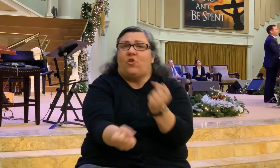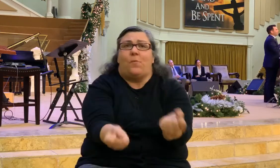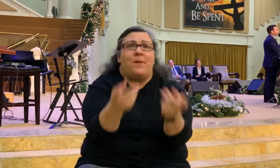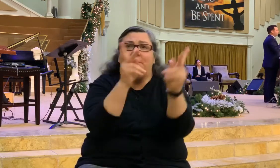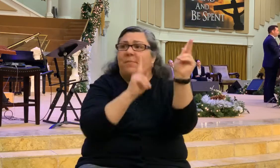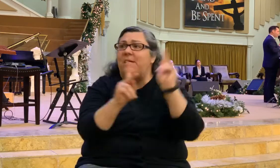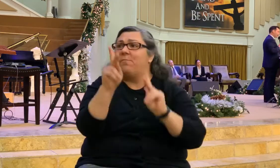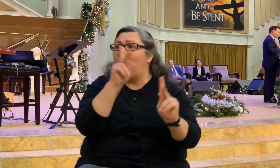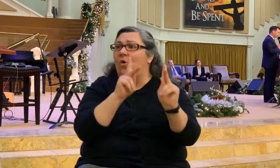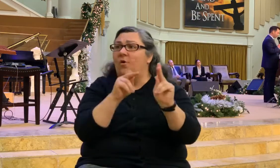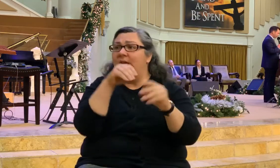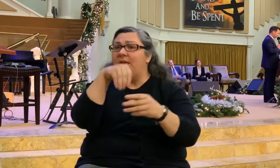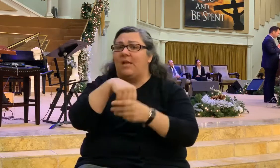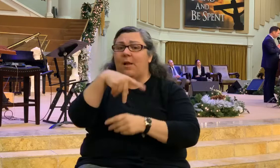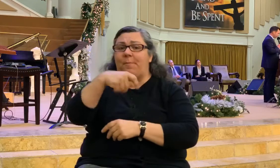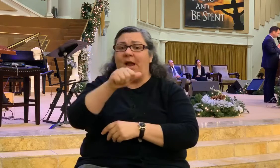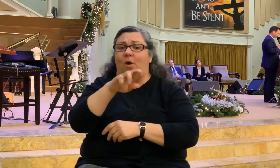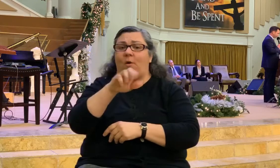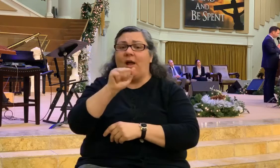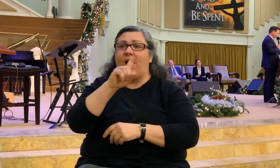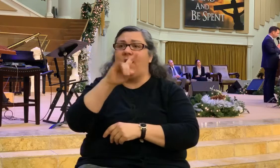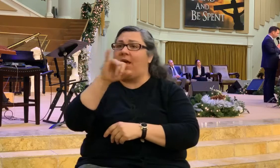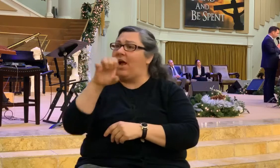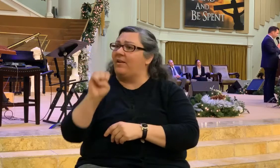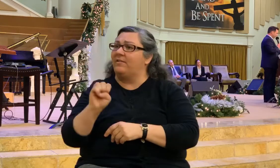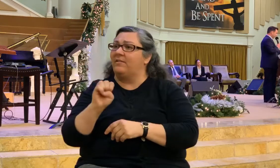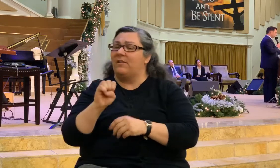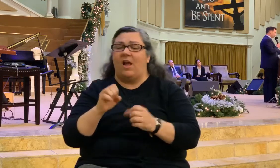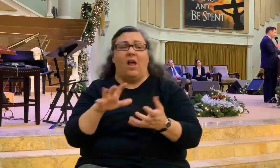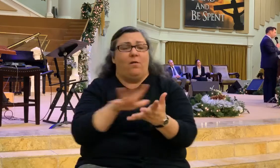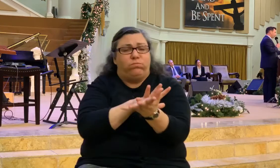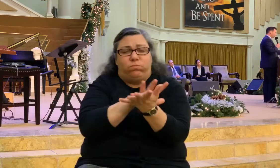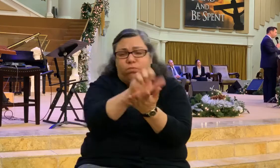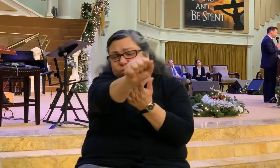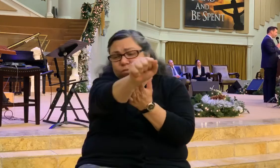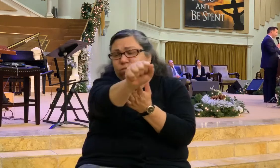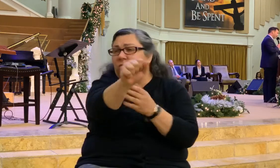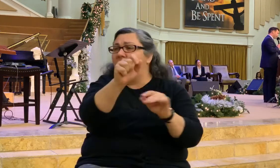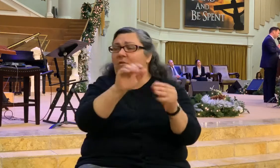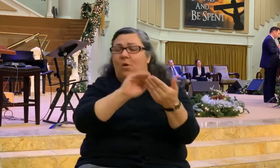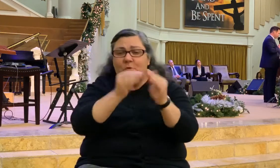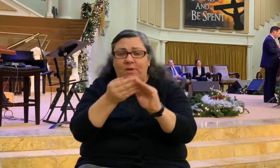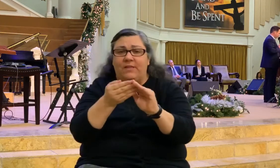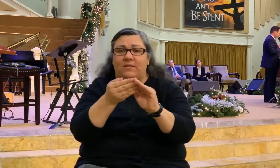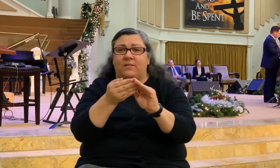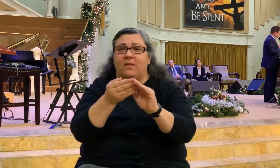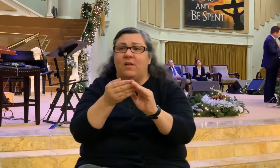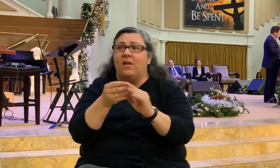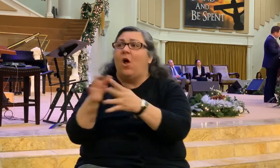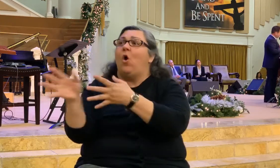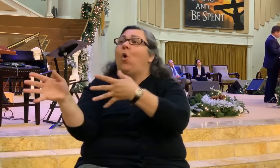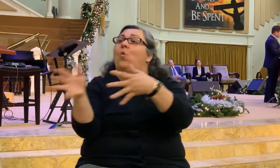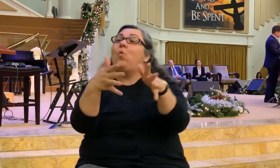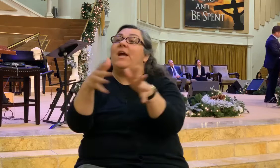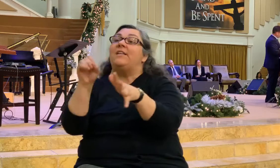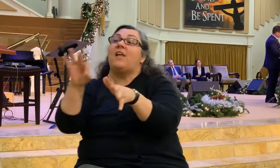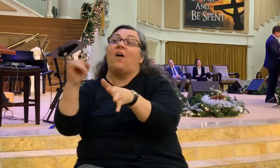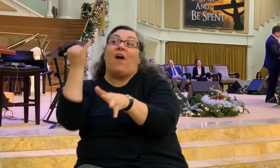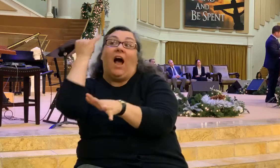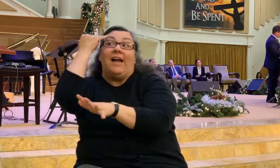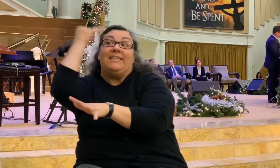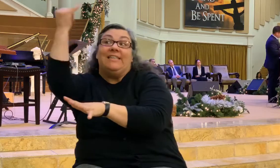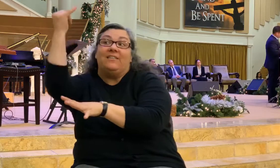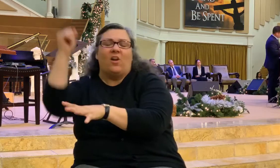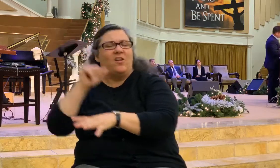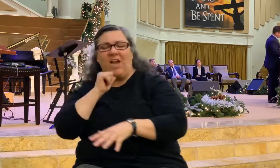have flattened entire communities. And even winds of ideology, they're not physical winds,